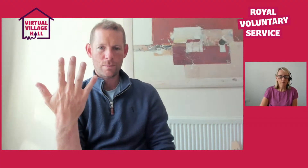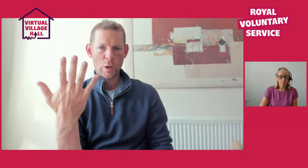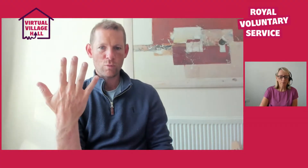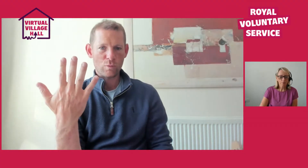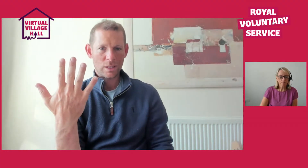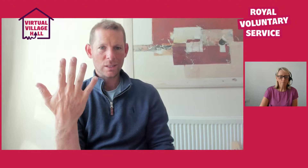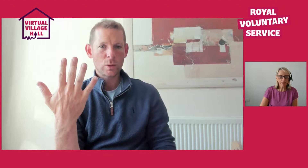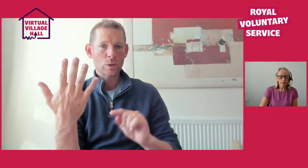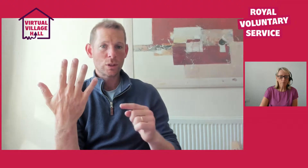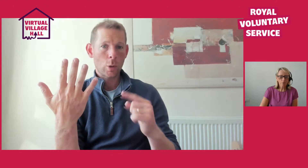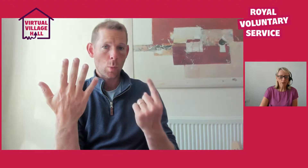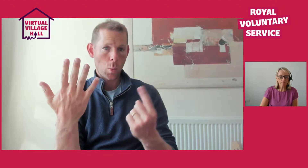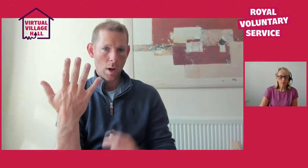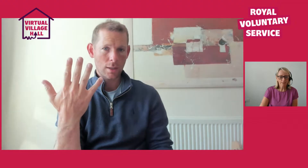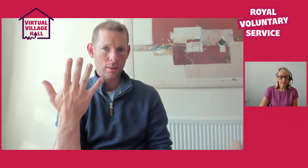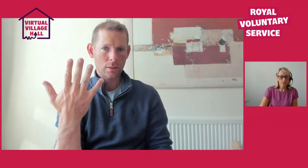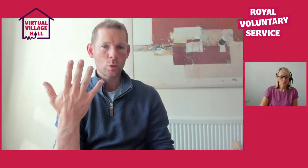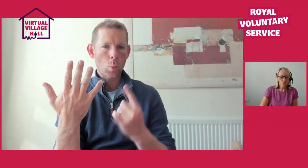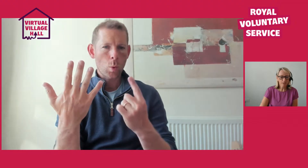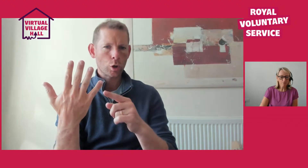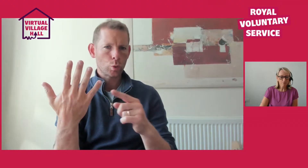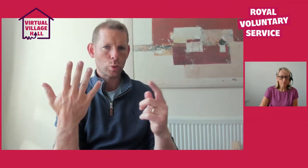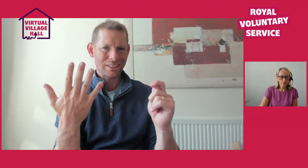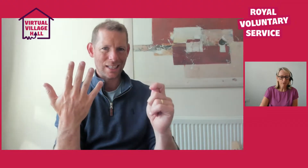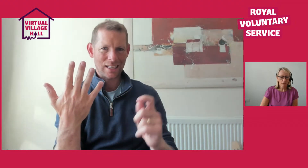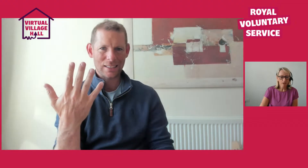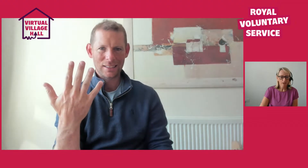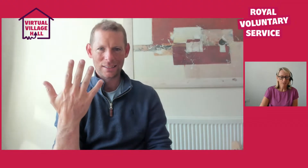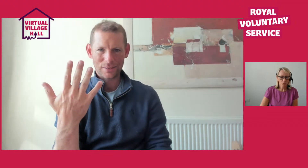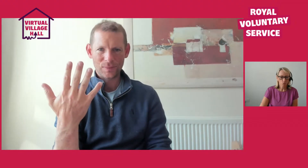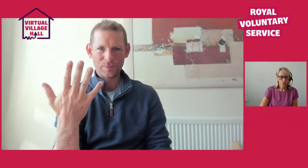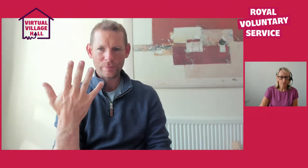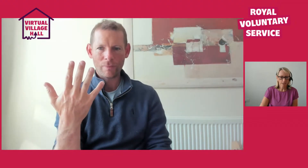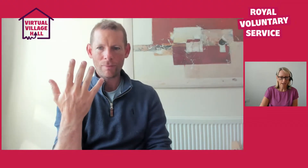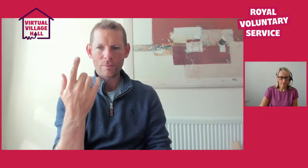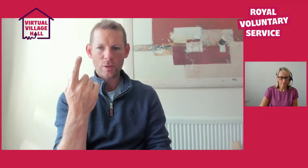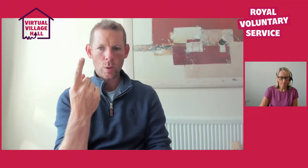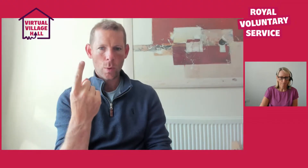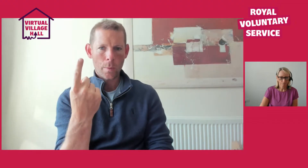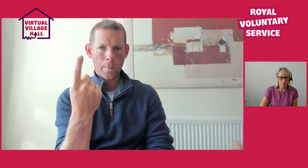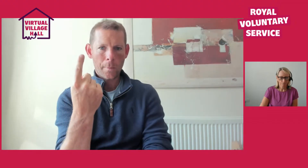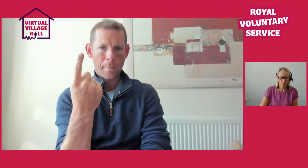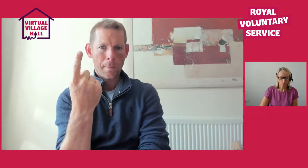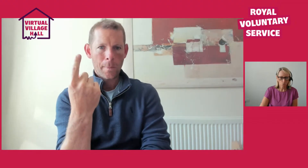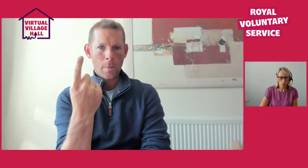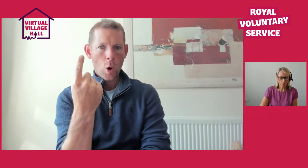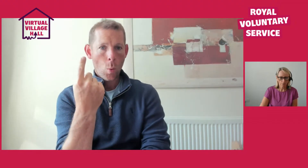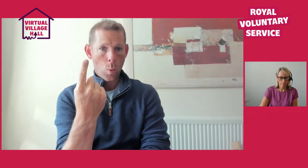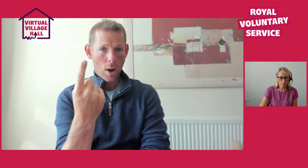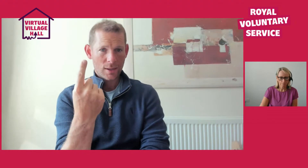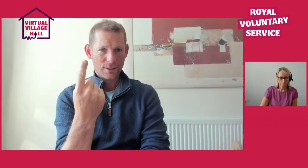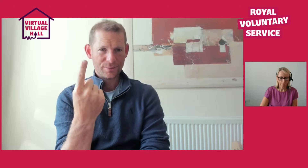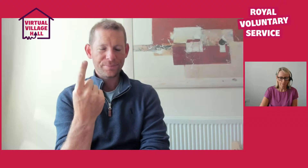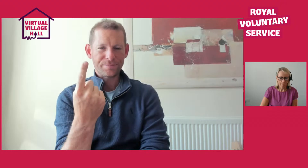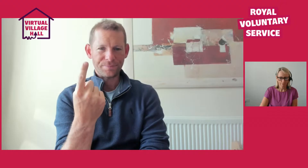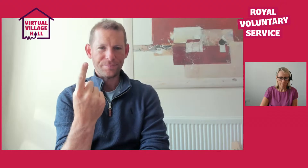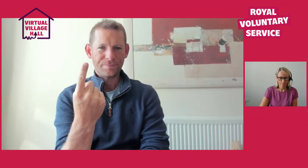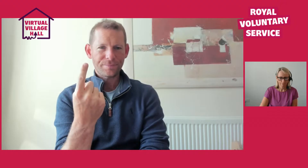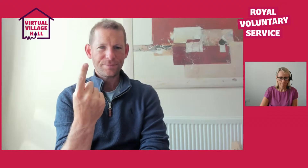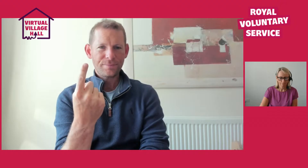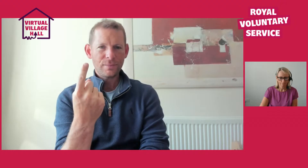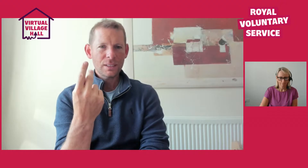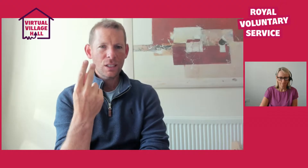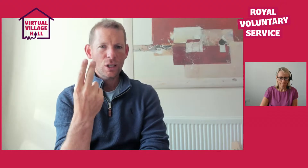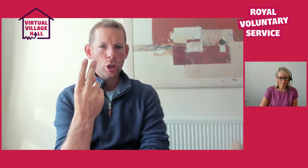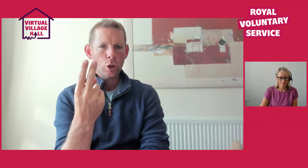Okay, so remember, palm of your hand facing into yourself. Let's do 1 to 10. So 1,